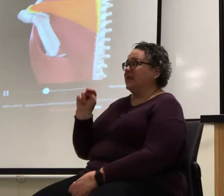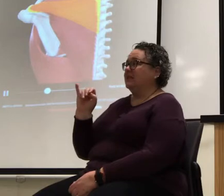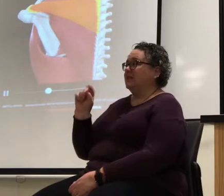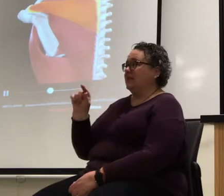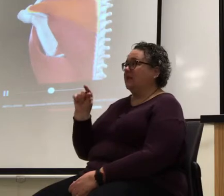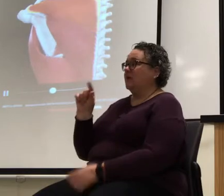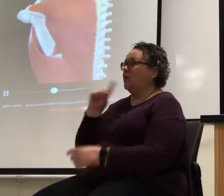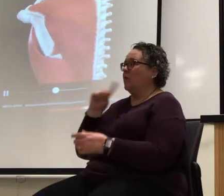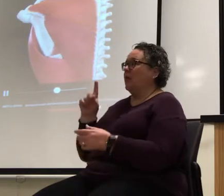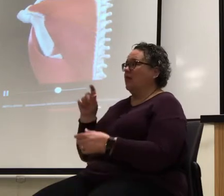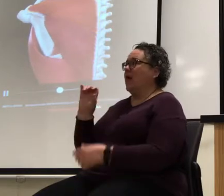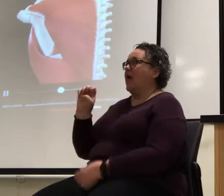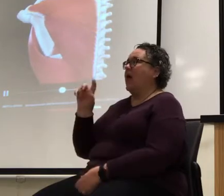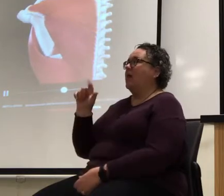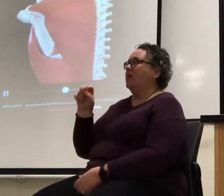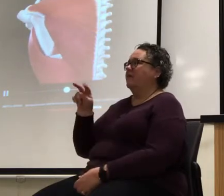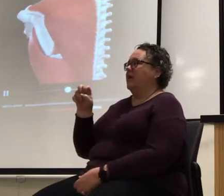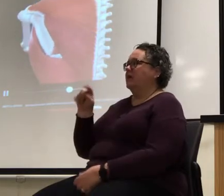Elevate scapula.